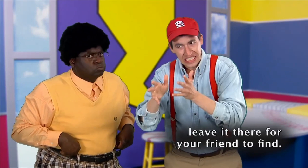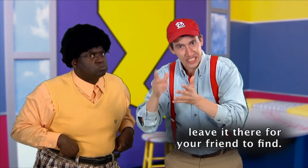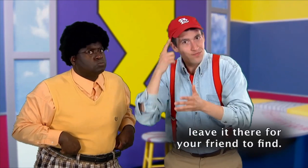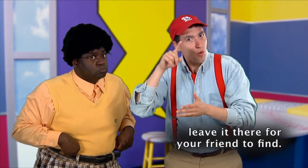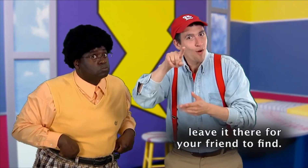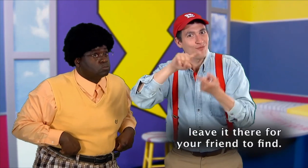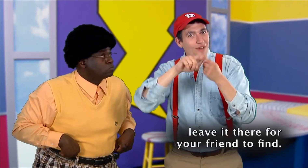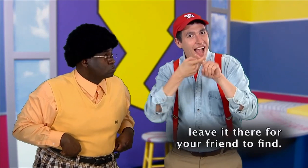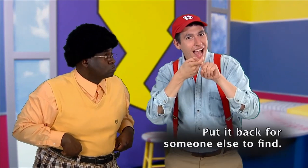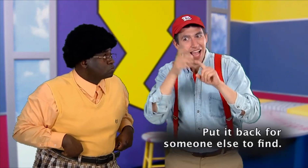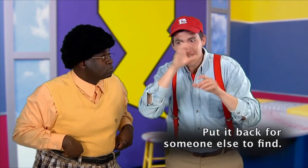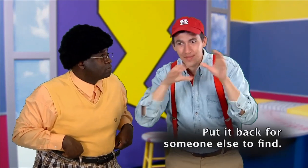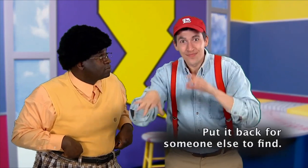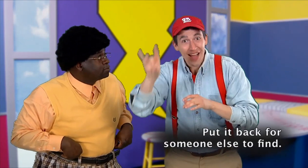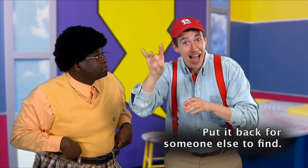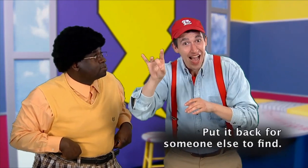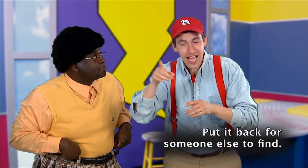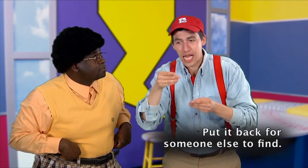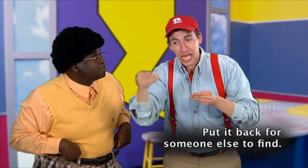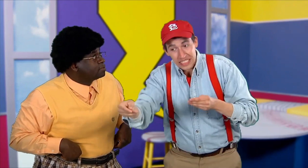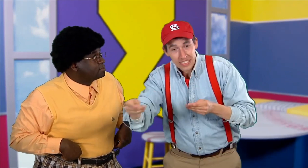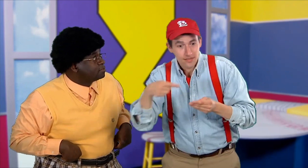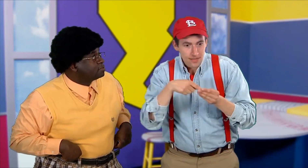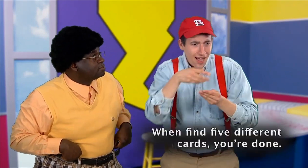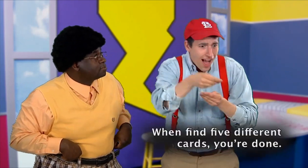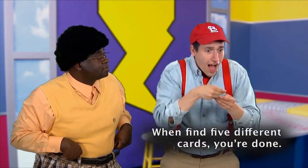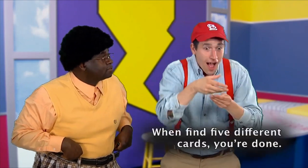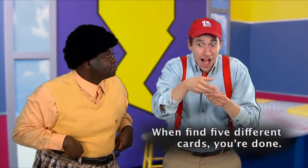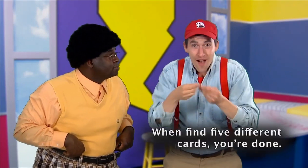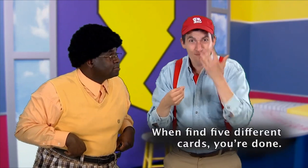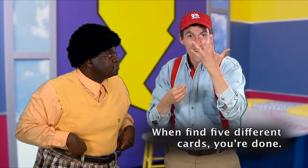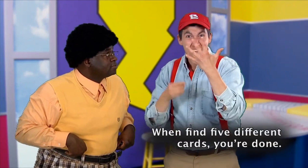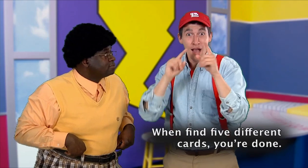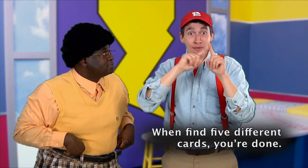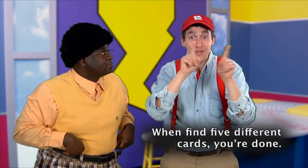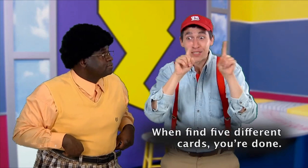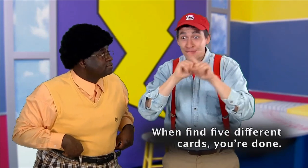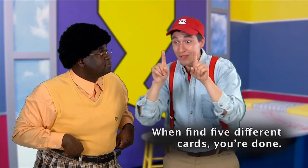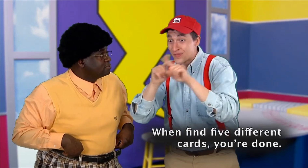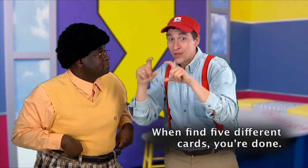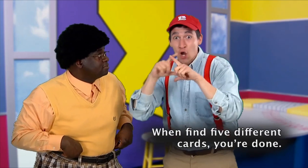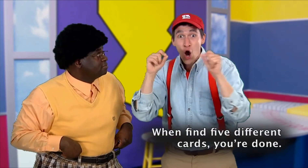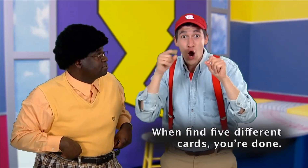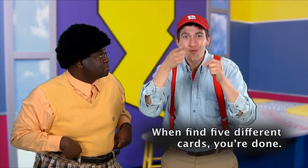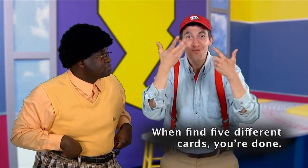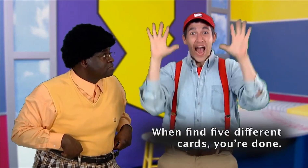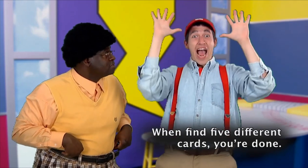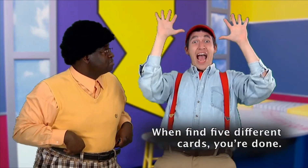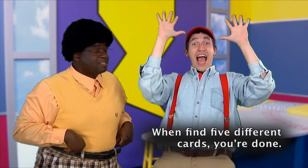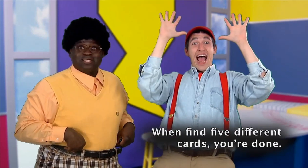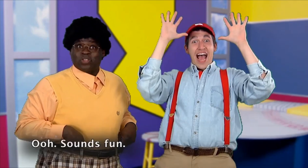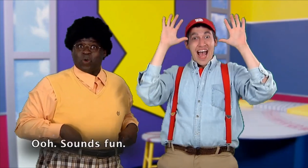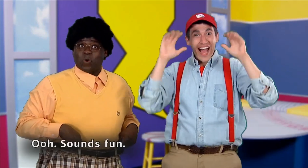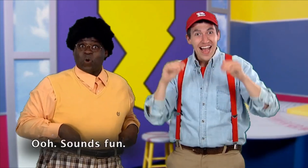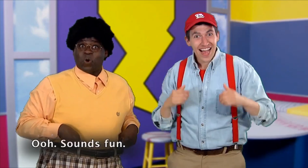to find. Put it back for someone else to find. When you find five different cards, you're done.